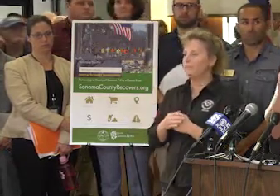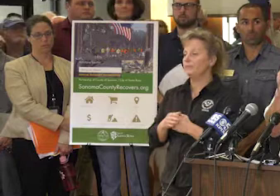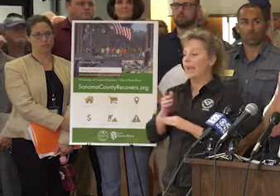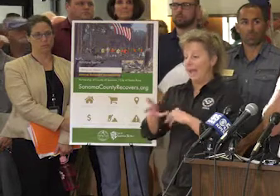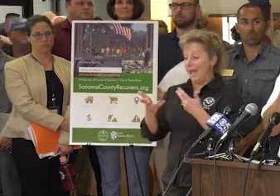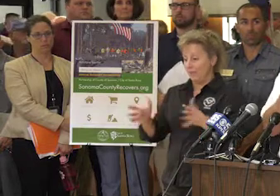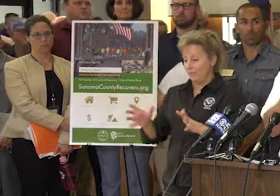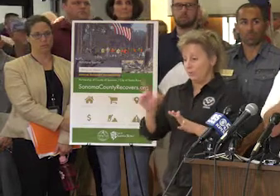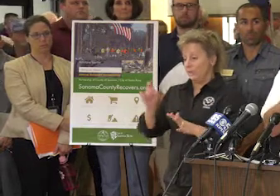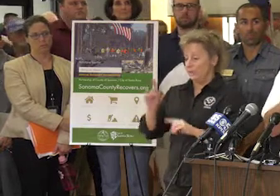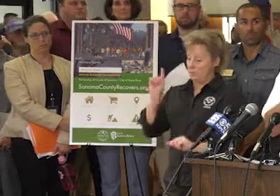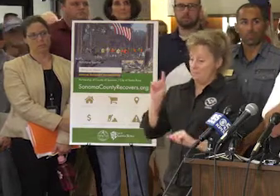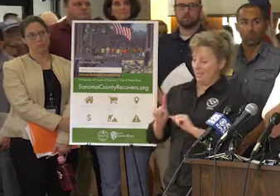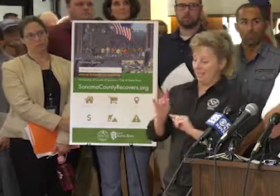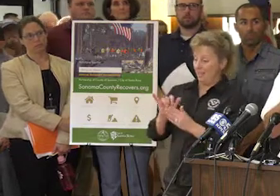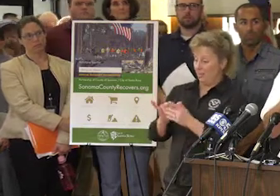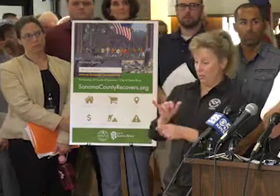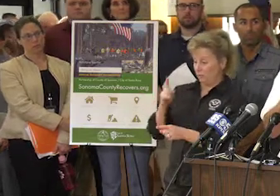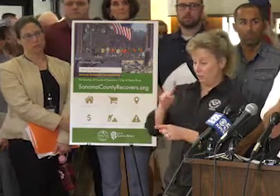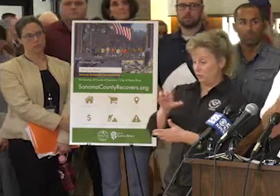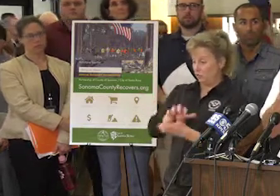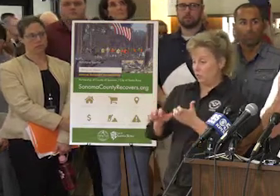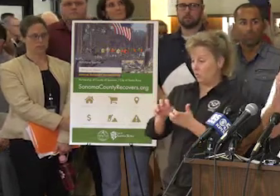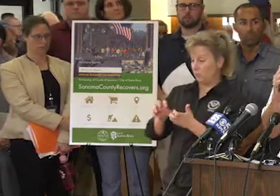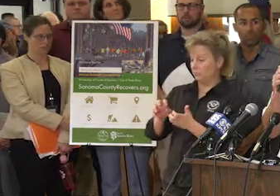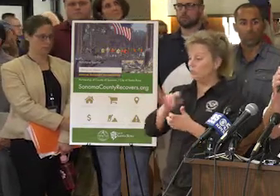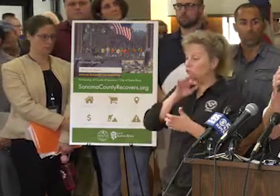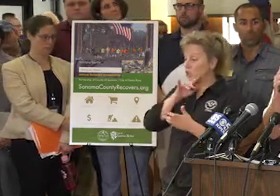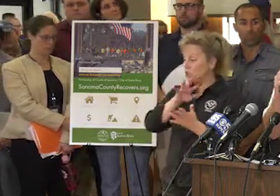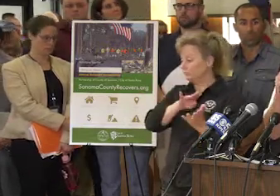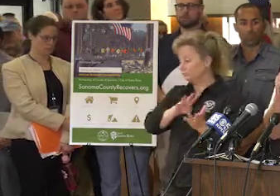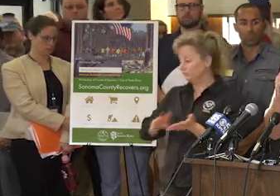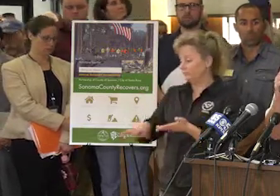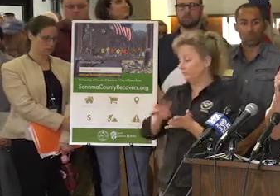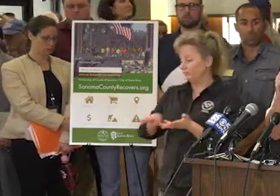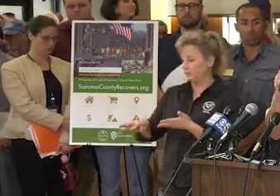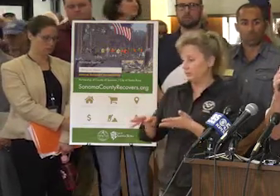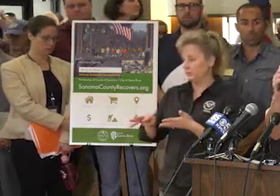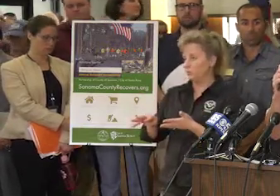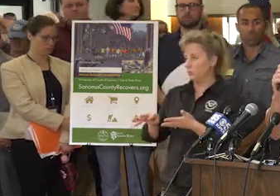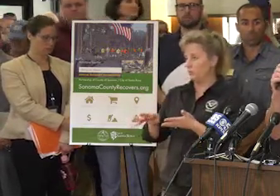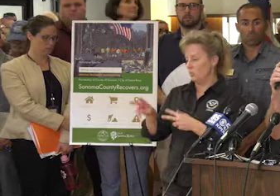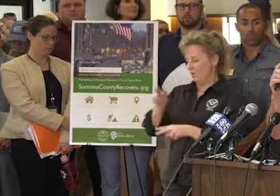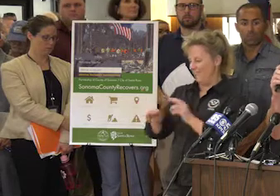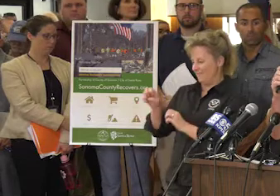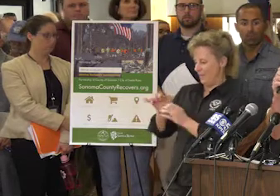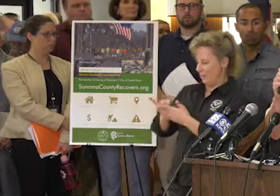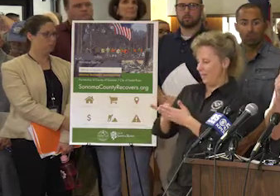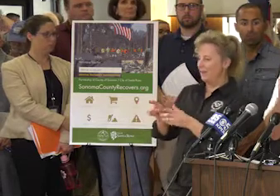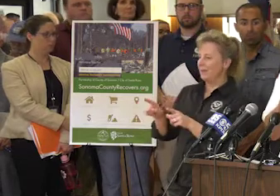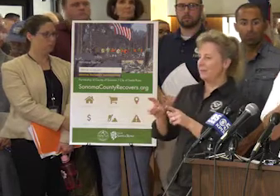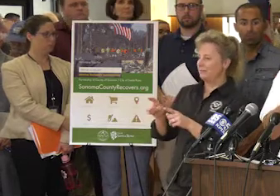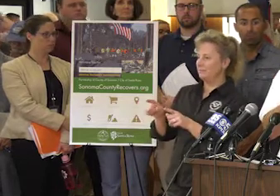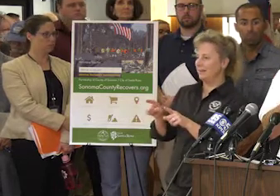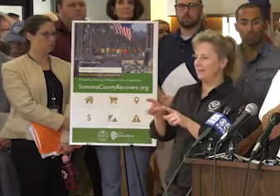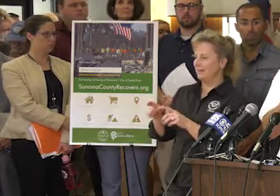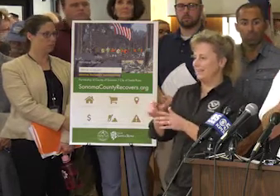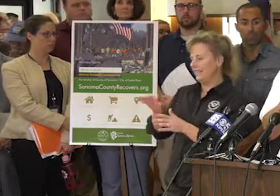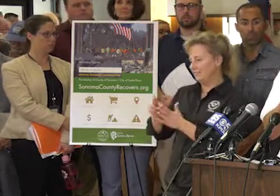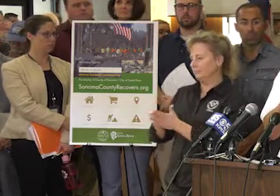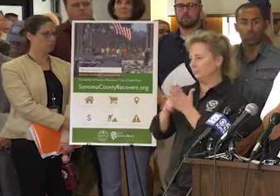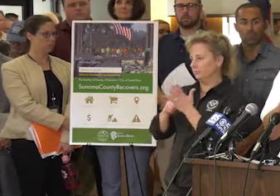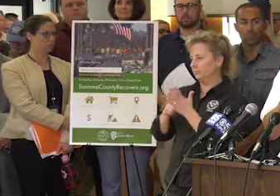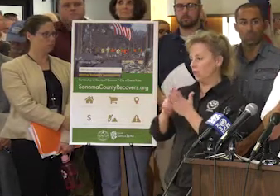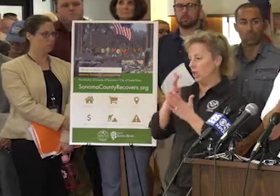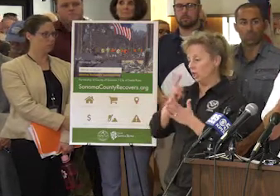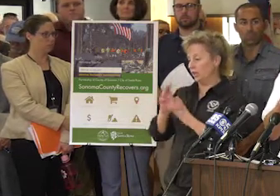afterwards, if we need to mitigate those for storm runoff, we'll be evaluating those on an as-needed basis. And we are looking at a cadre